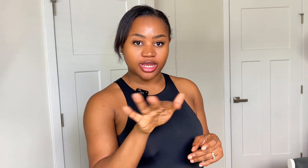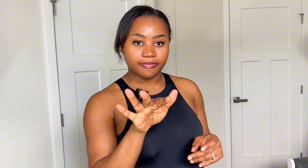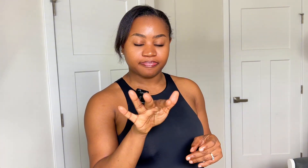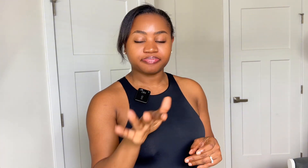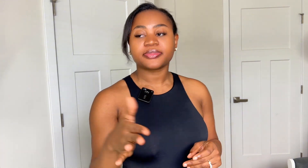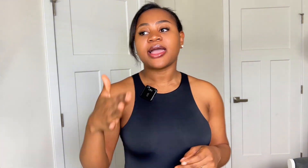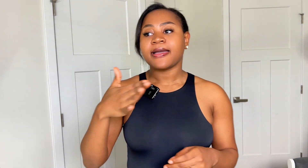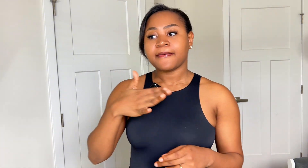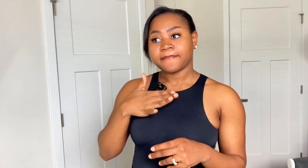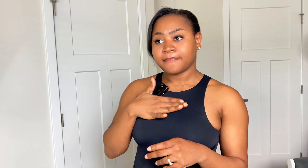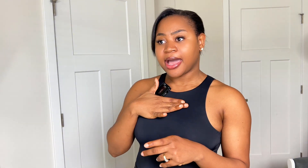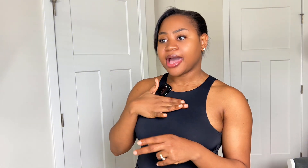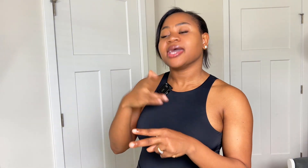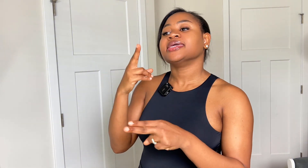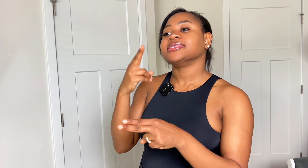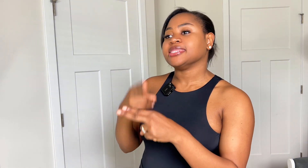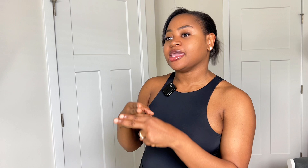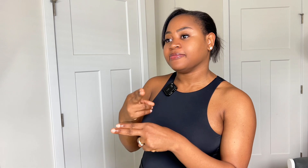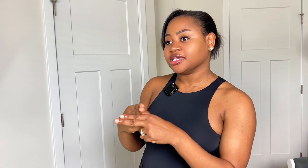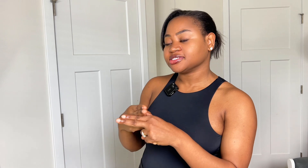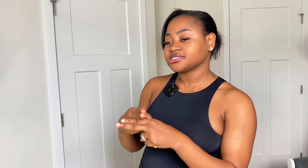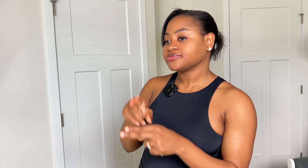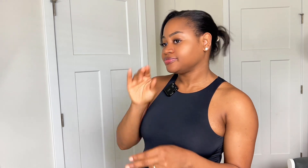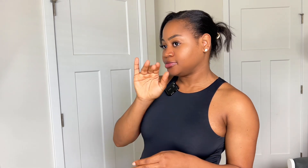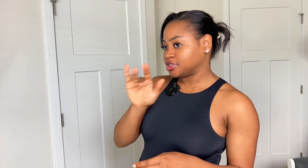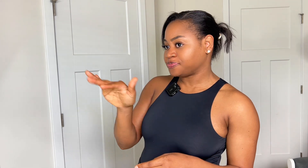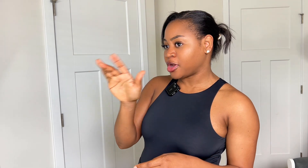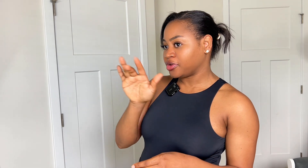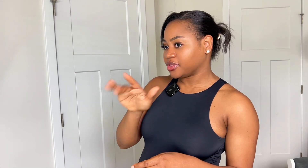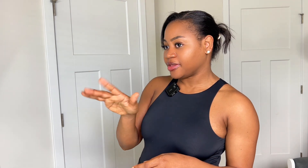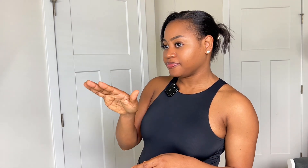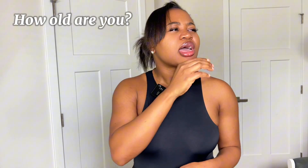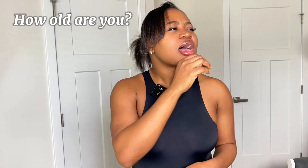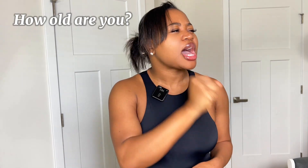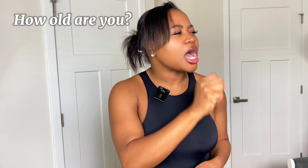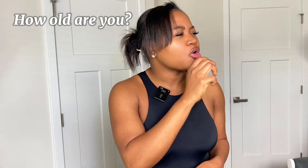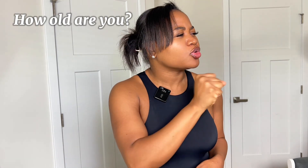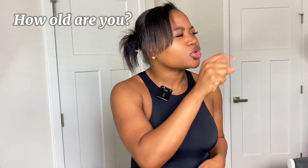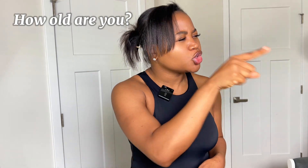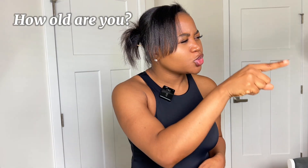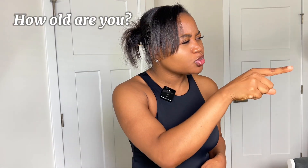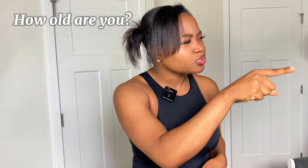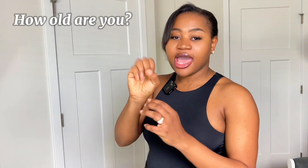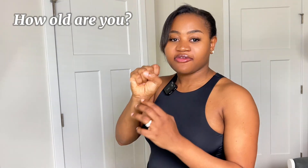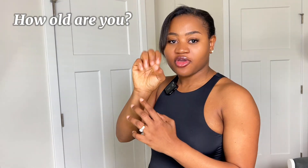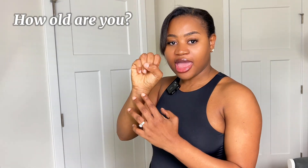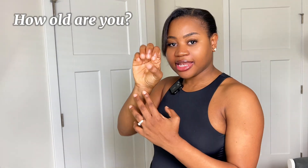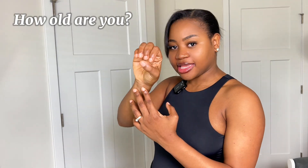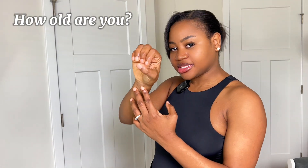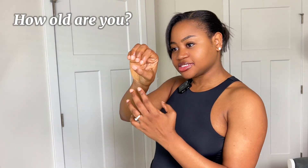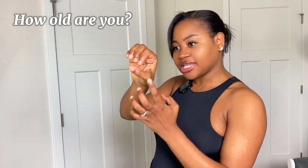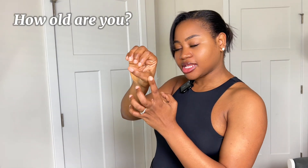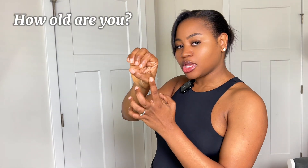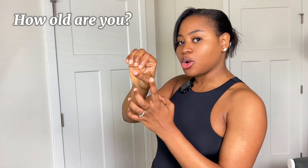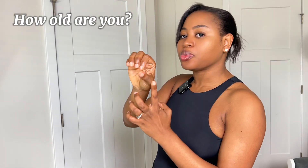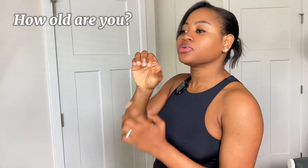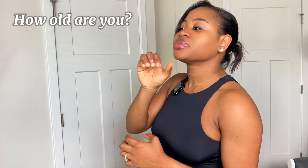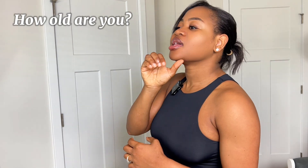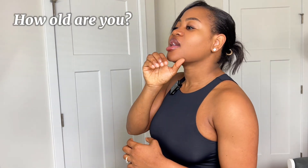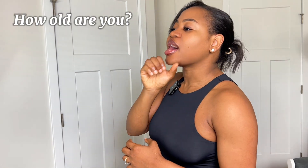name. My name is, you spell your name. How old are you? Have your hand like this, slightly open, and